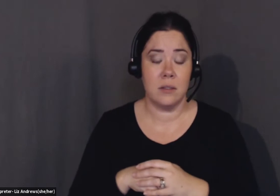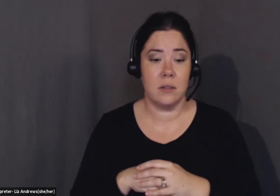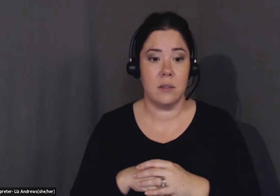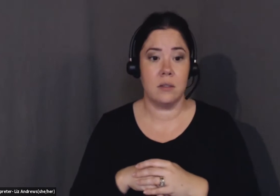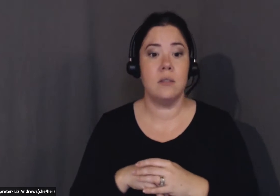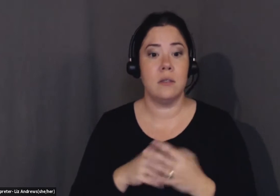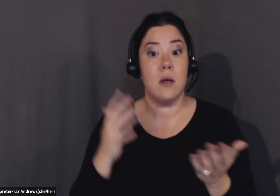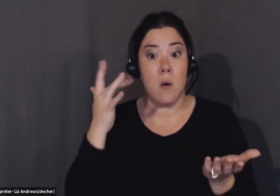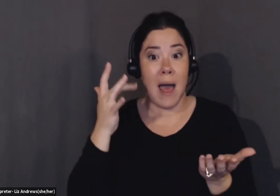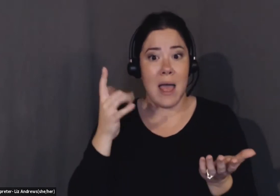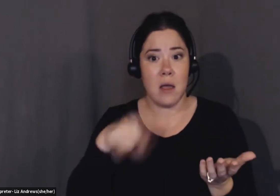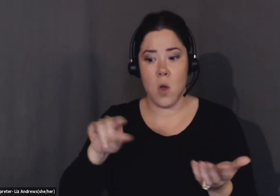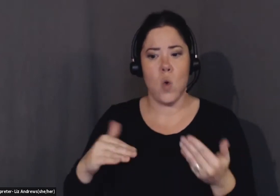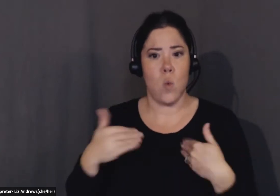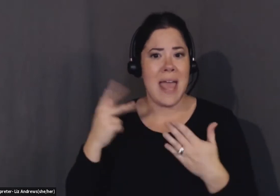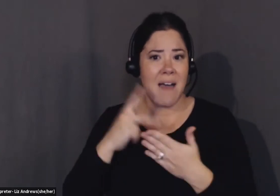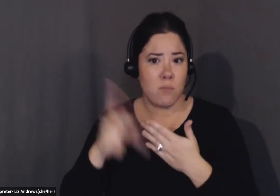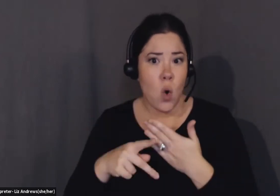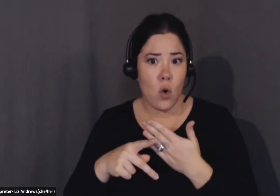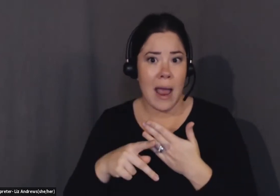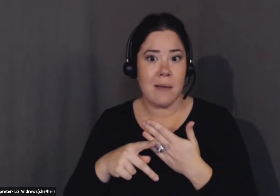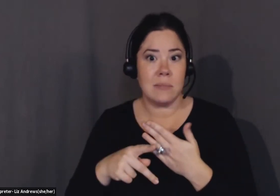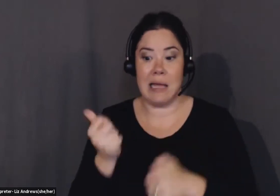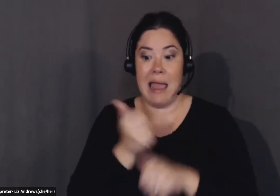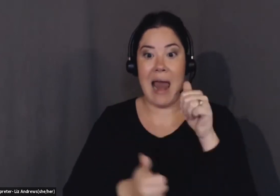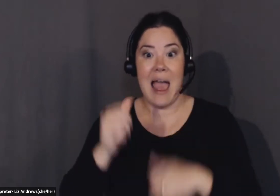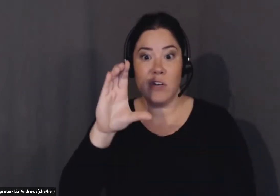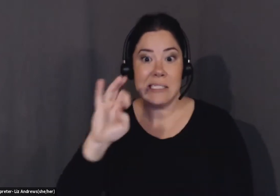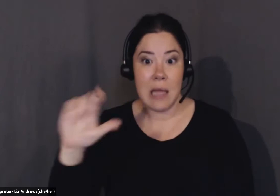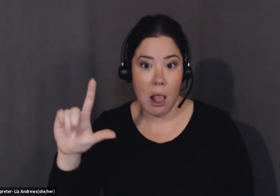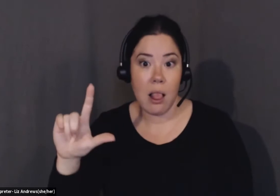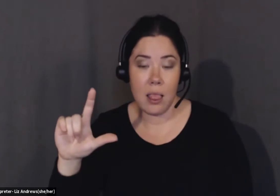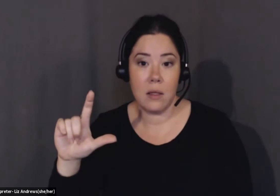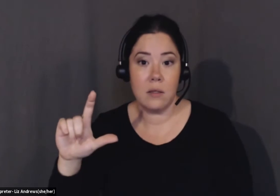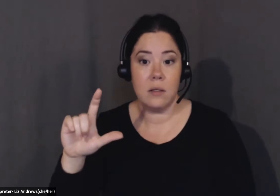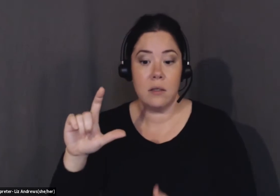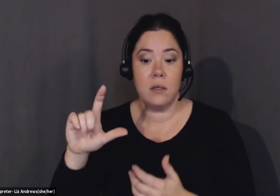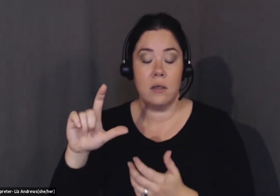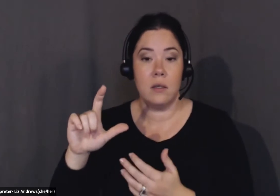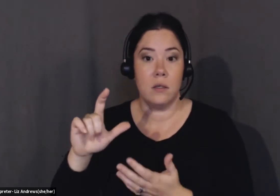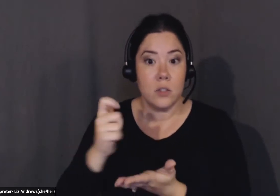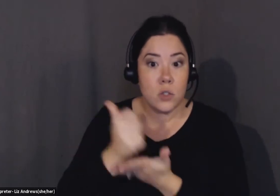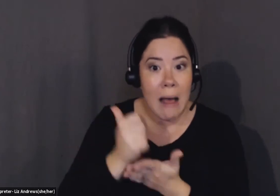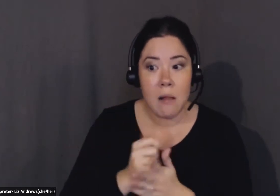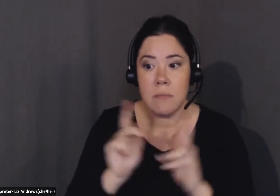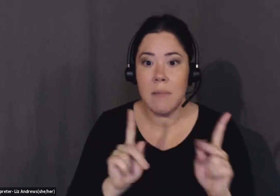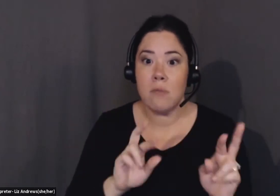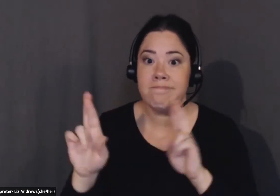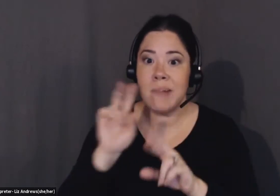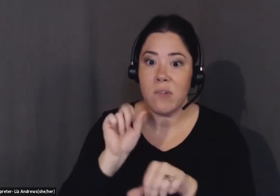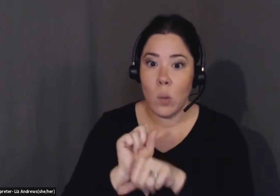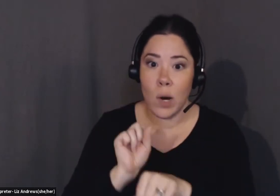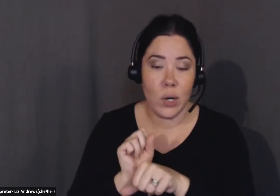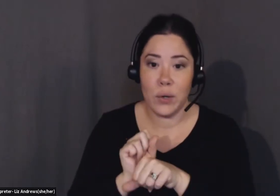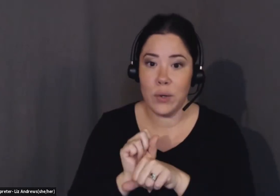we do have programs at every SIL to assist in preparing people for work for at whatever